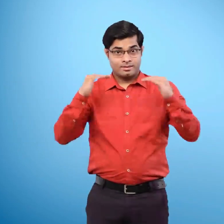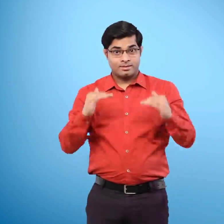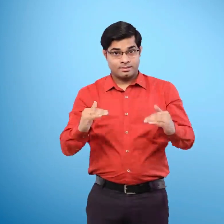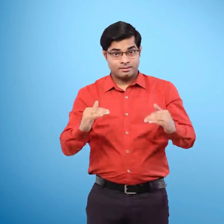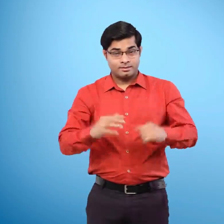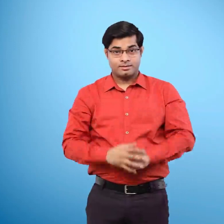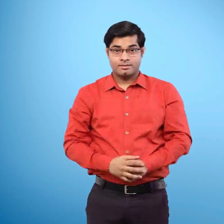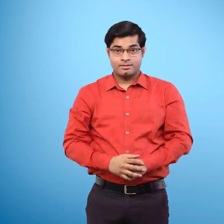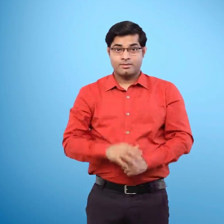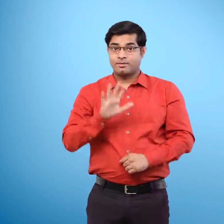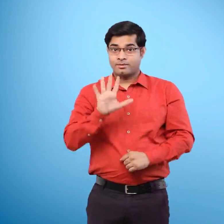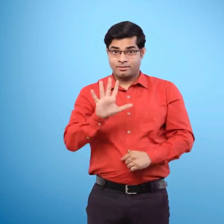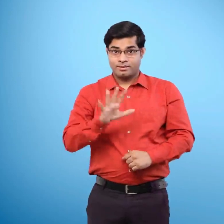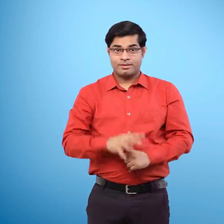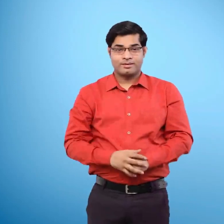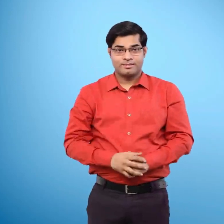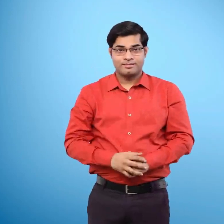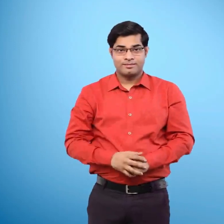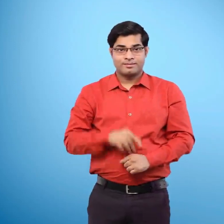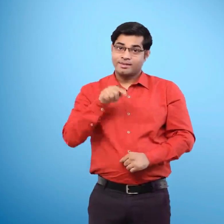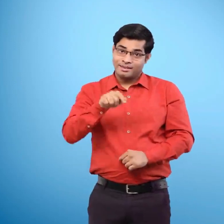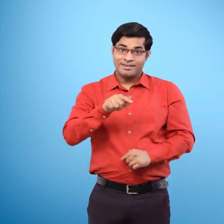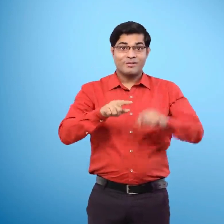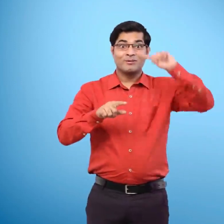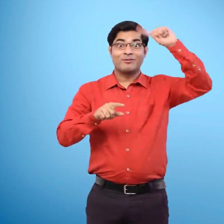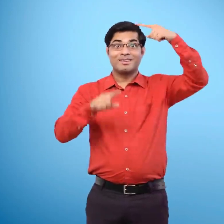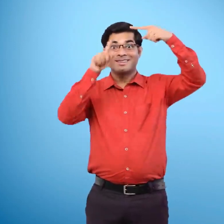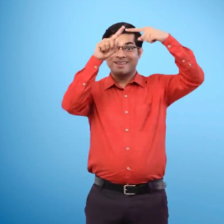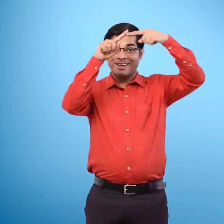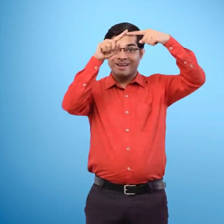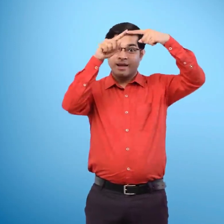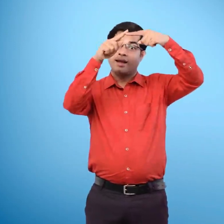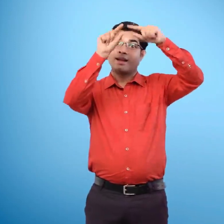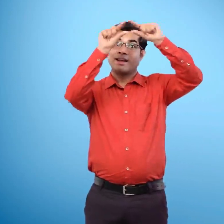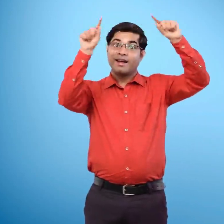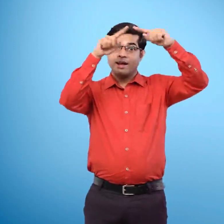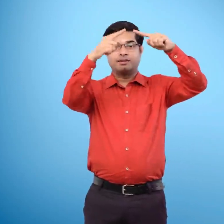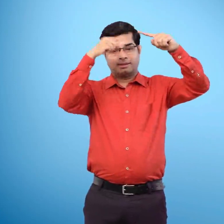Row 5. Row 5 has pattern of first row and reads